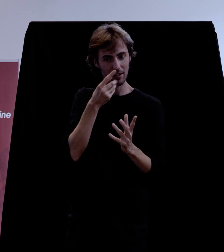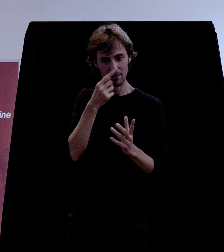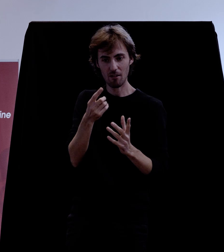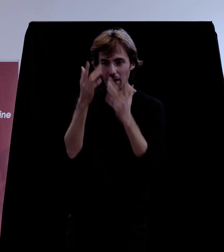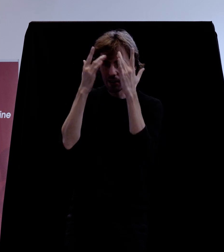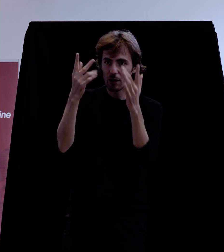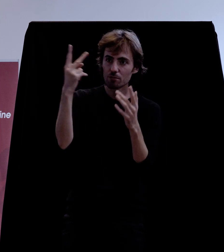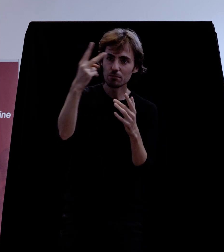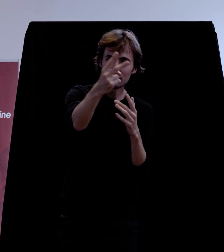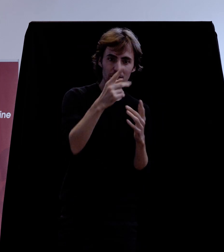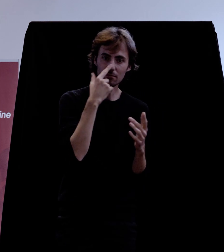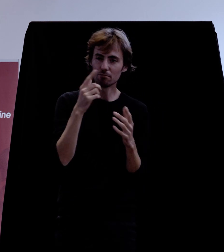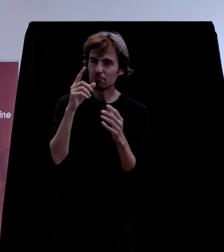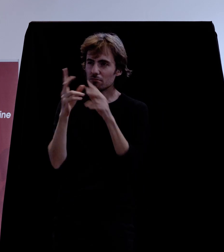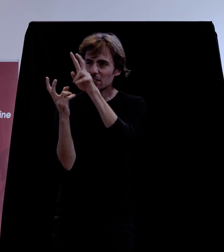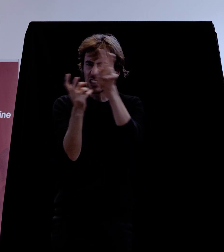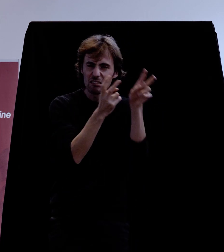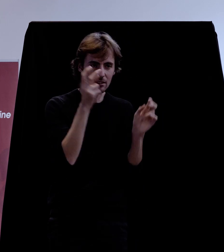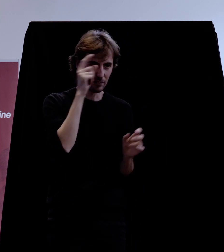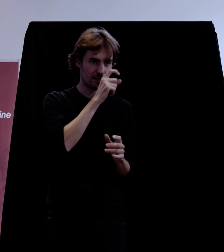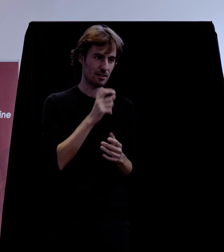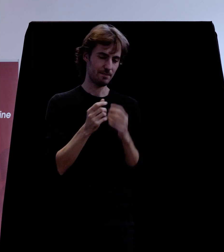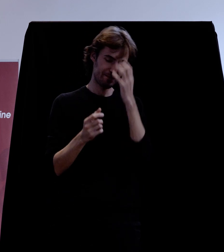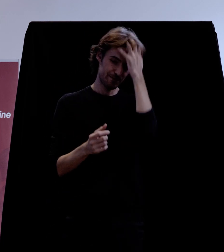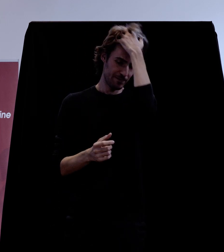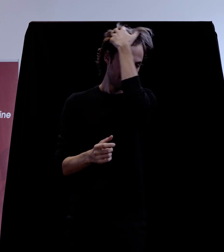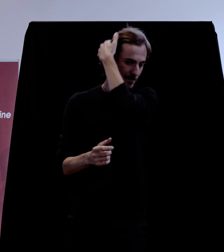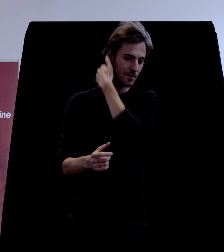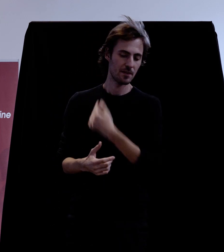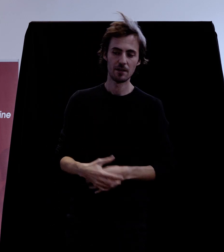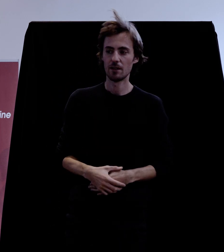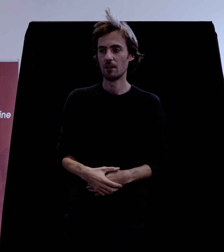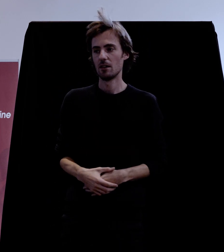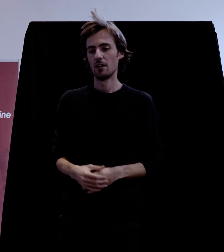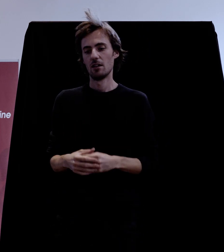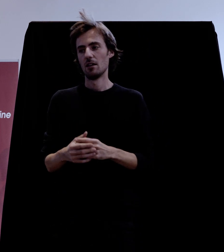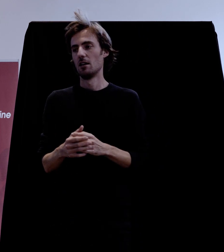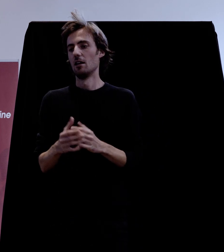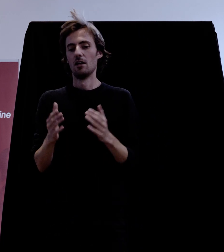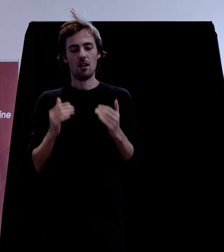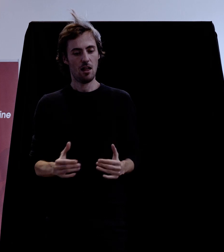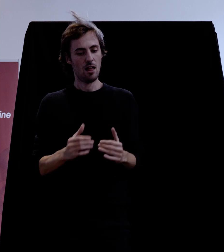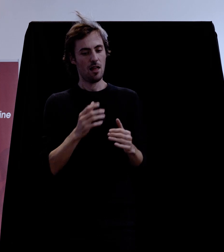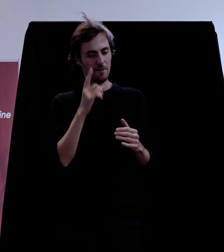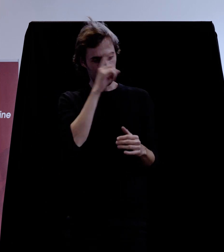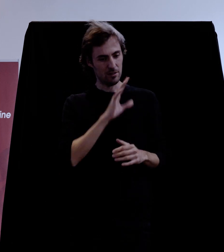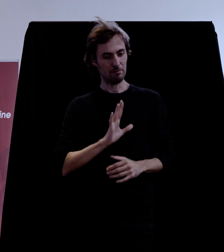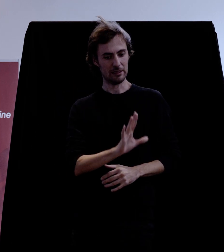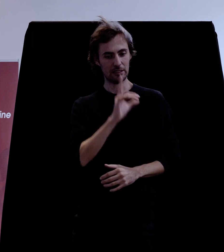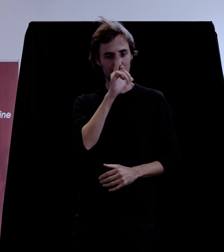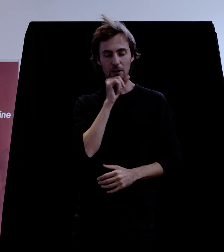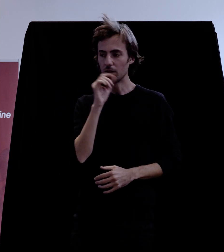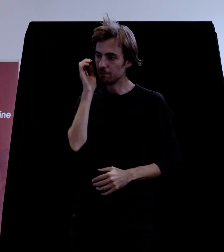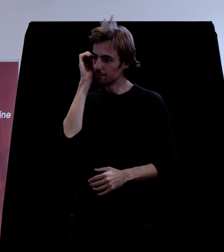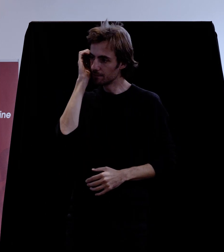Parenting struggles. Yeah, I mean, when my first kid came home from the hospital and he was quite typically developing,